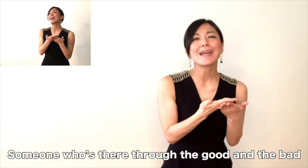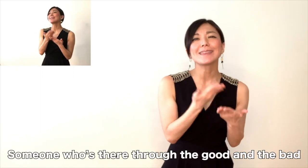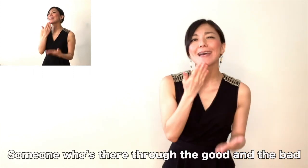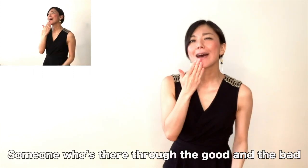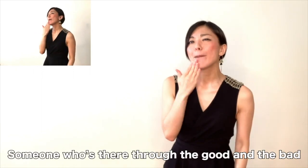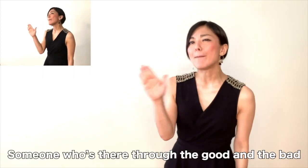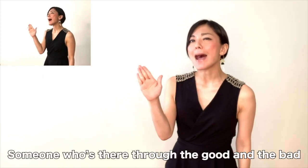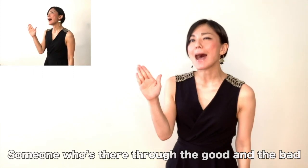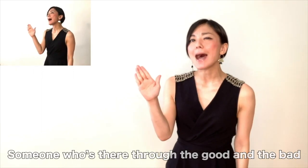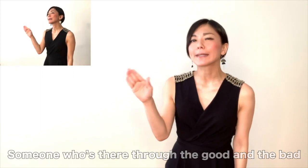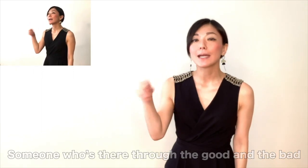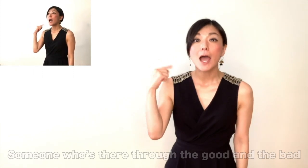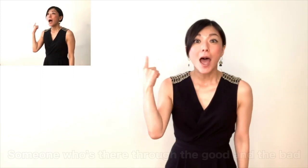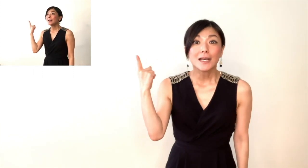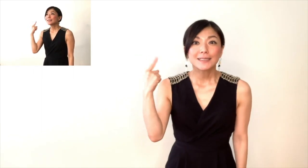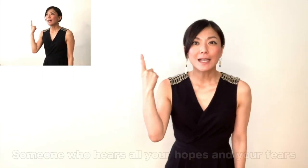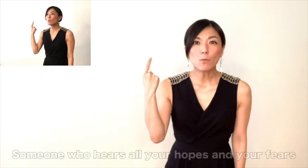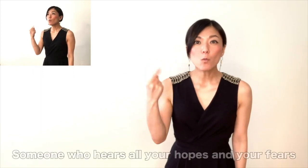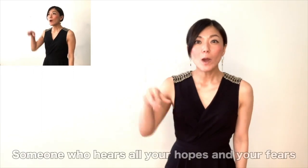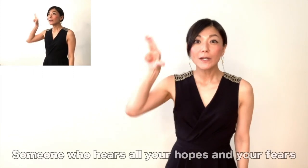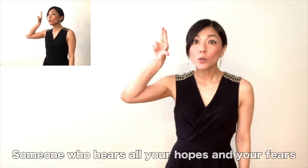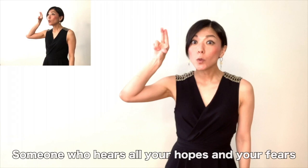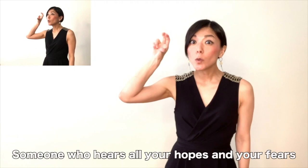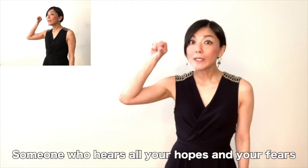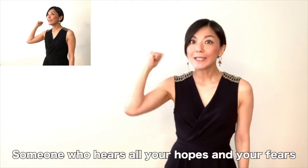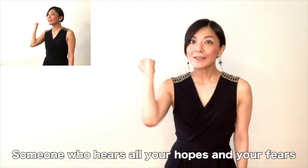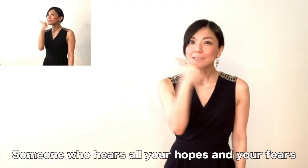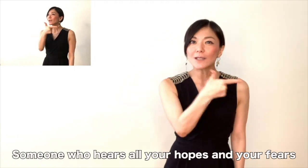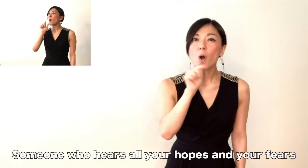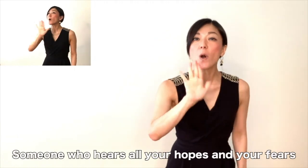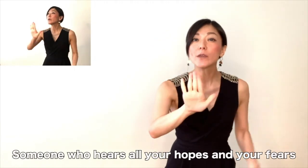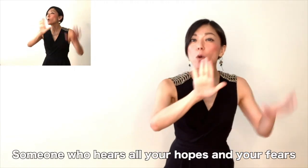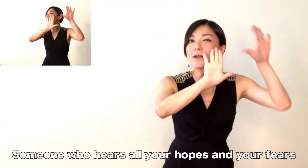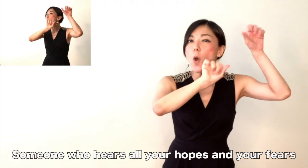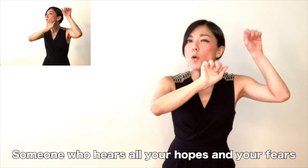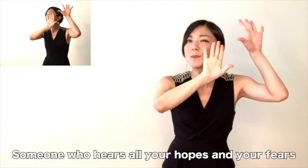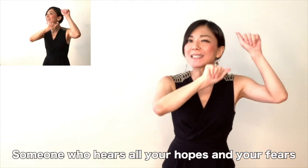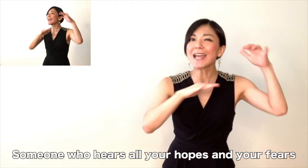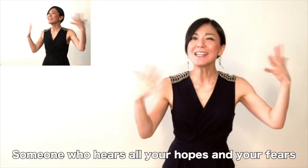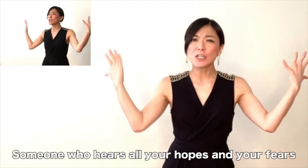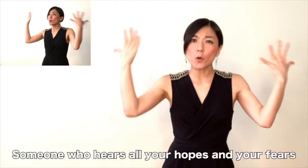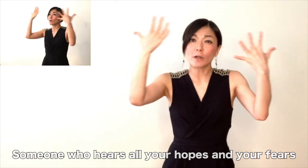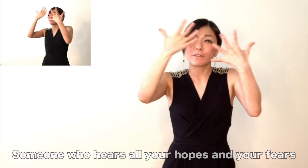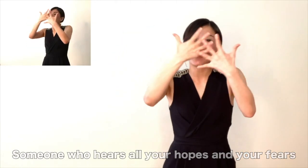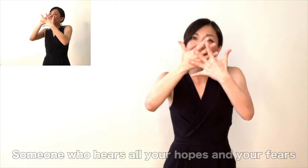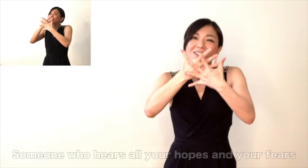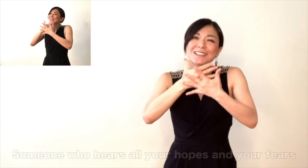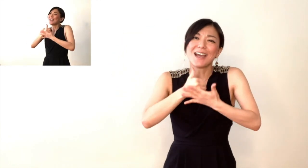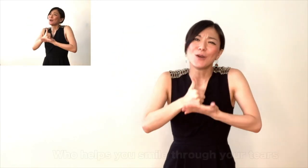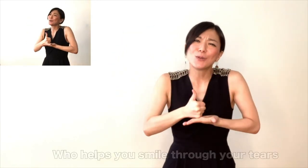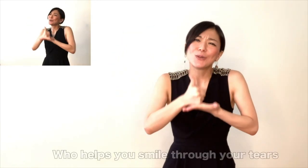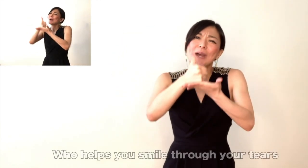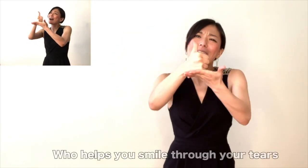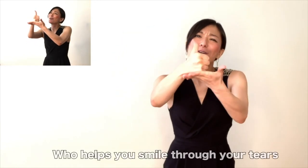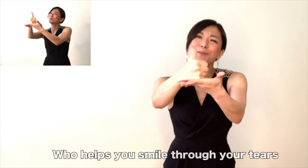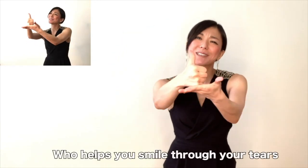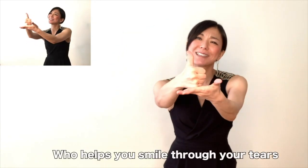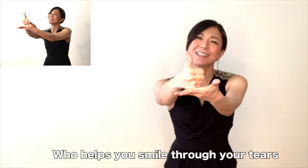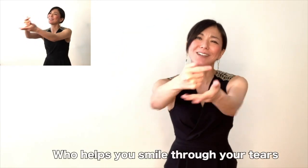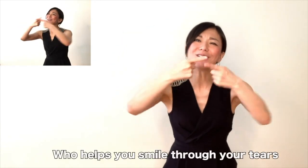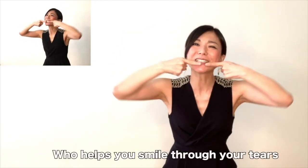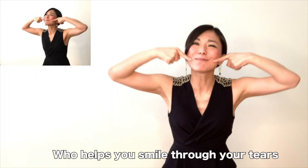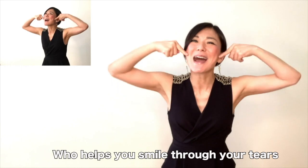good and the bad Someone who hears all your hopes and your fears Who